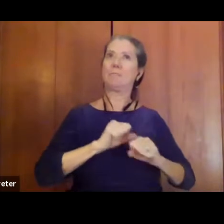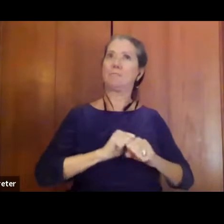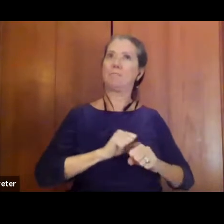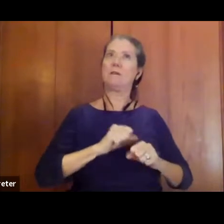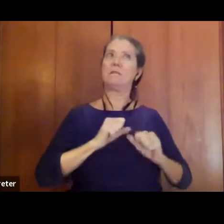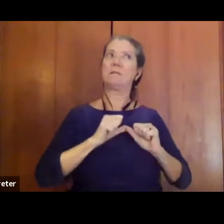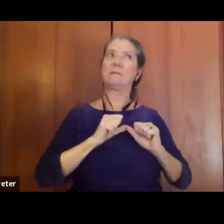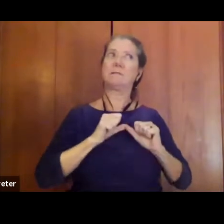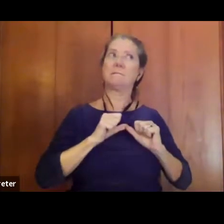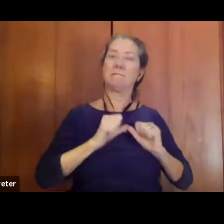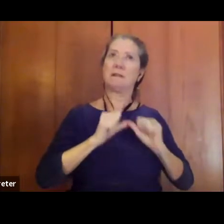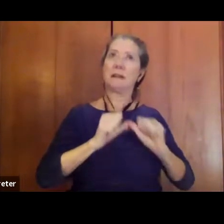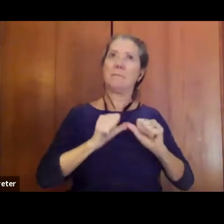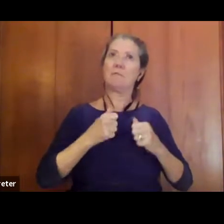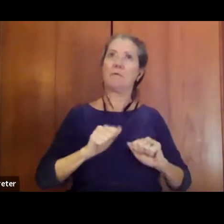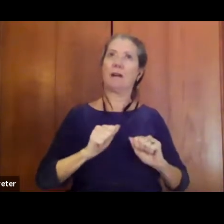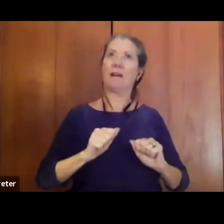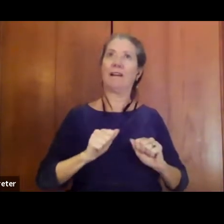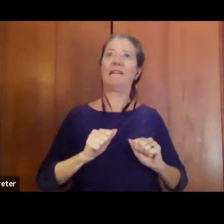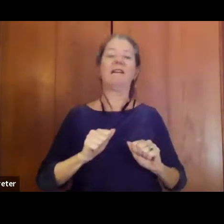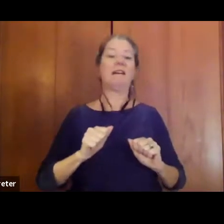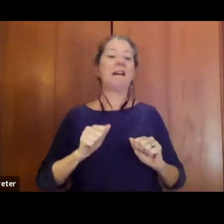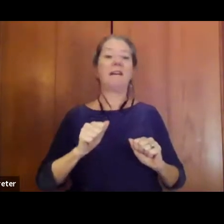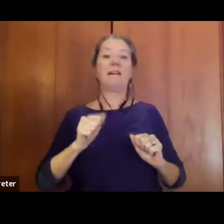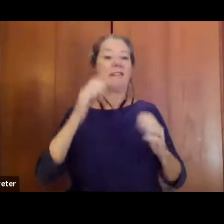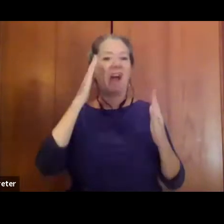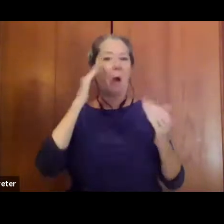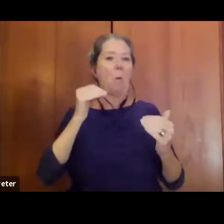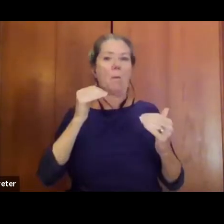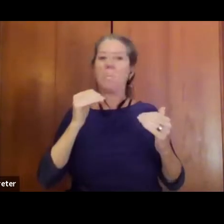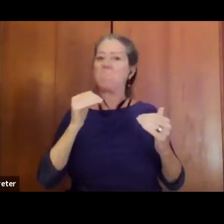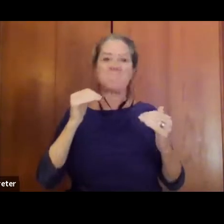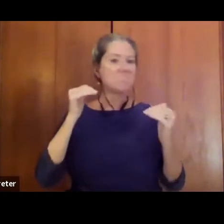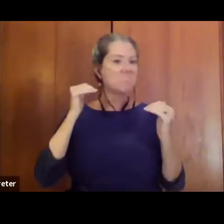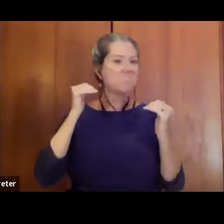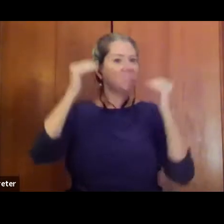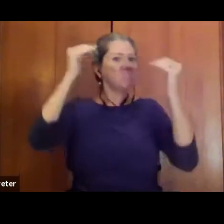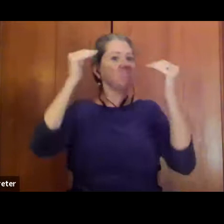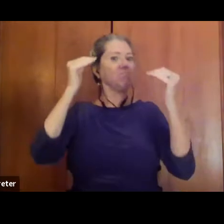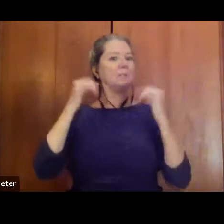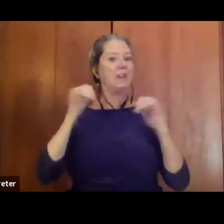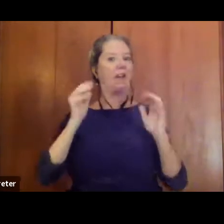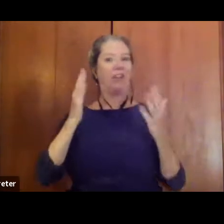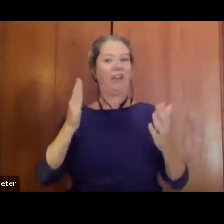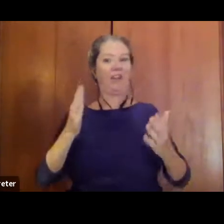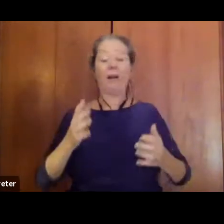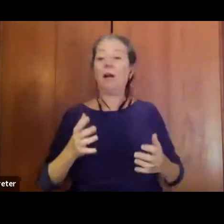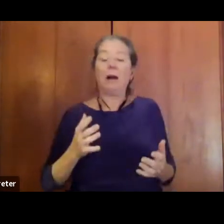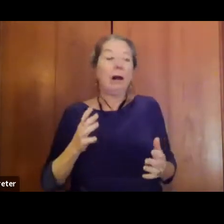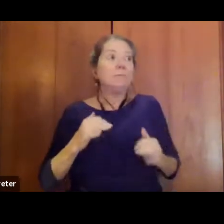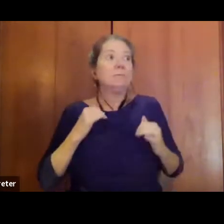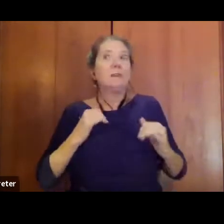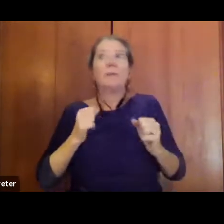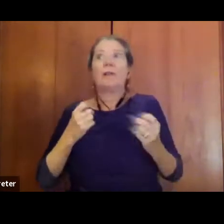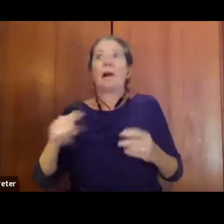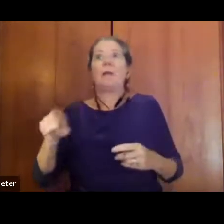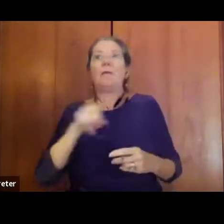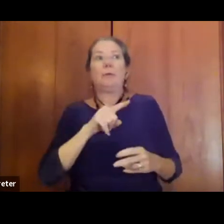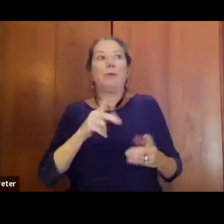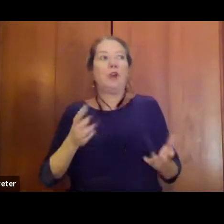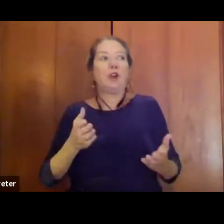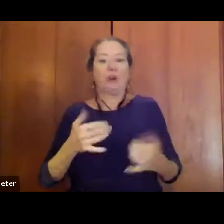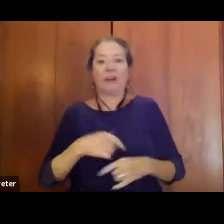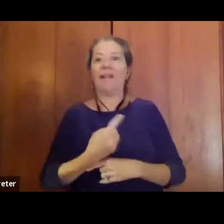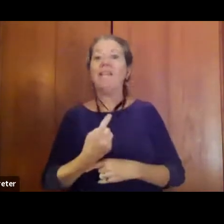not unique. So many of these circumstances and much, much worse are shared broadly with those of you participating on this event here